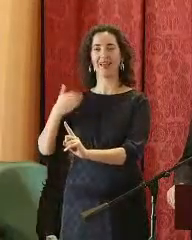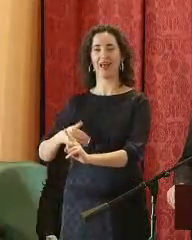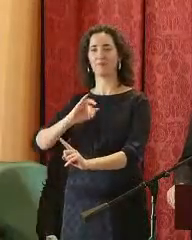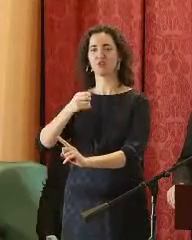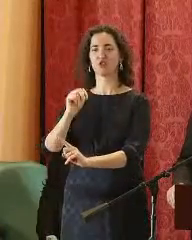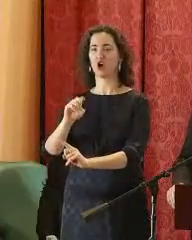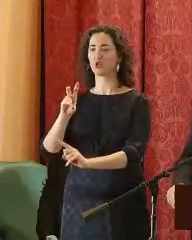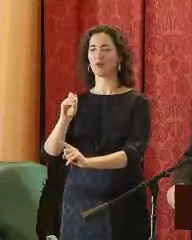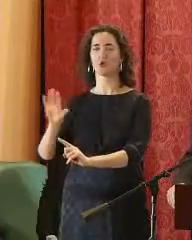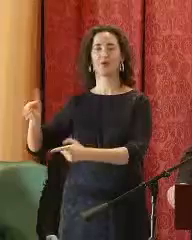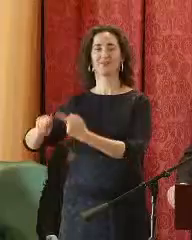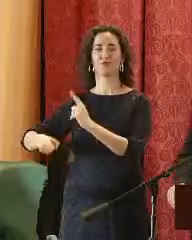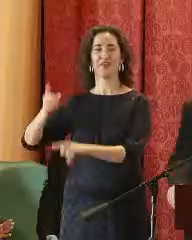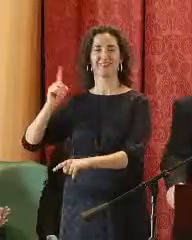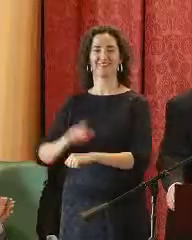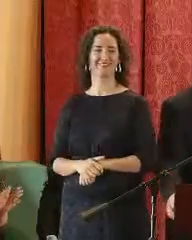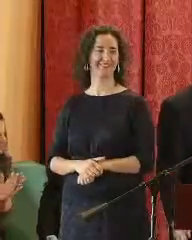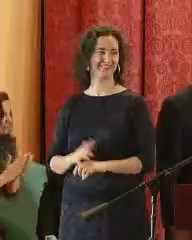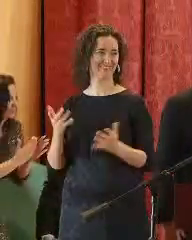Schweitzer's friend.